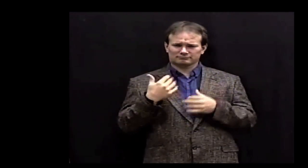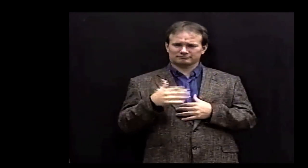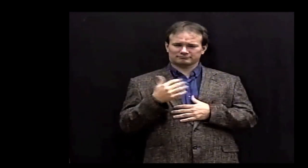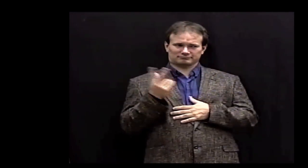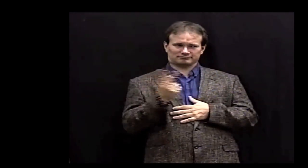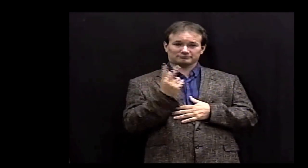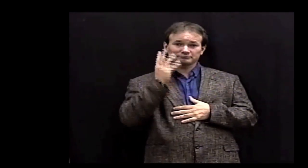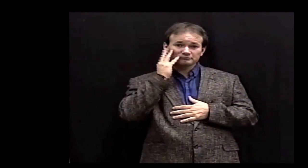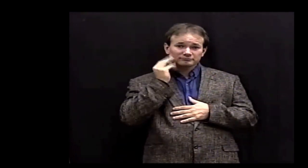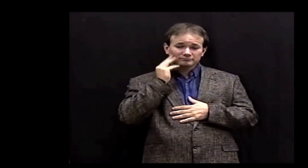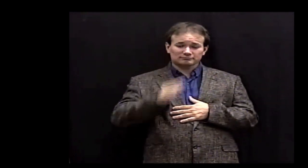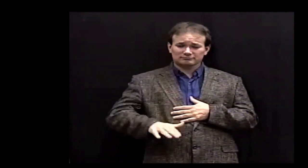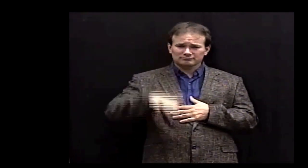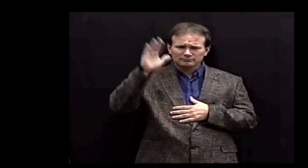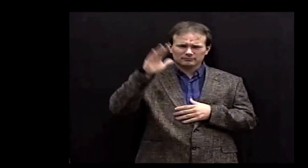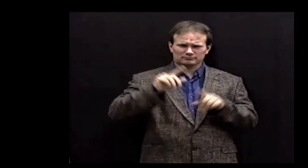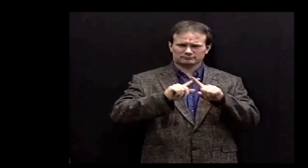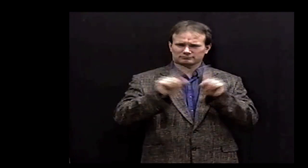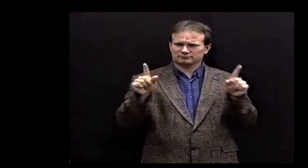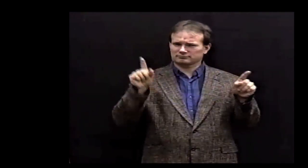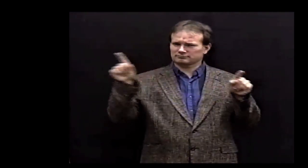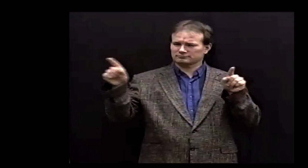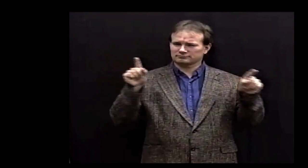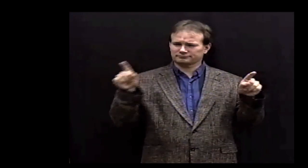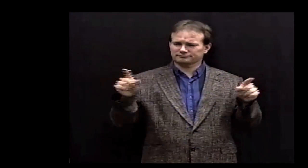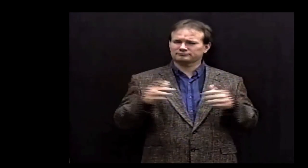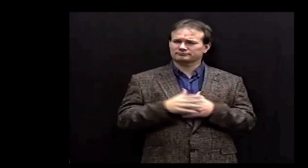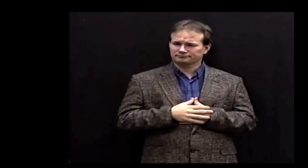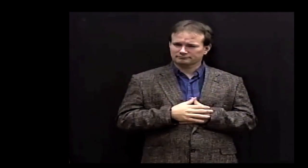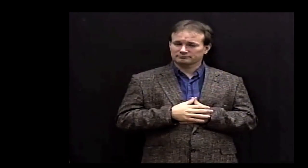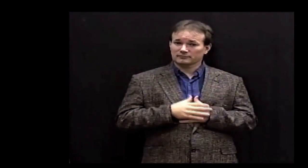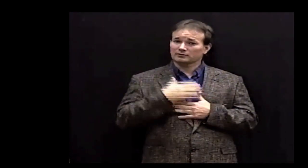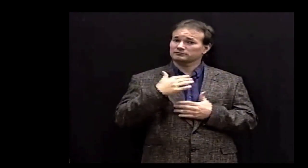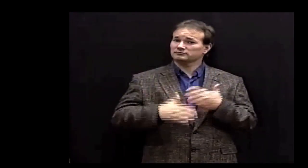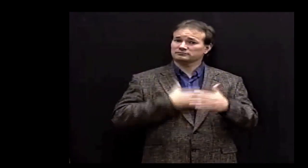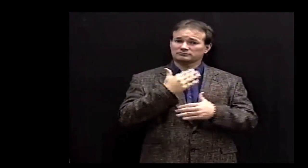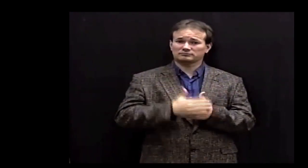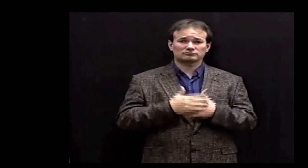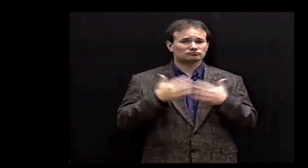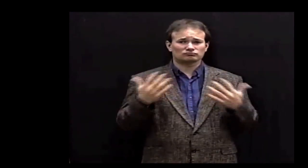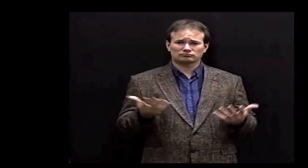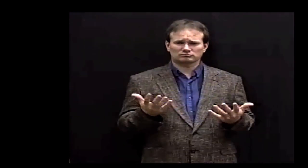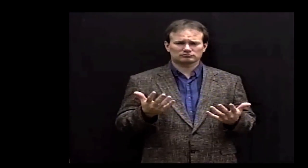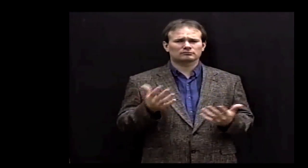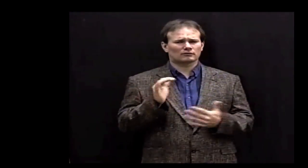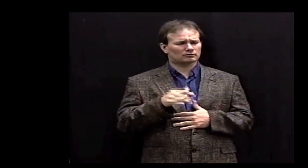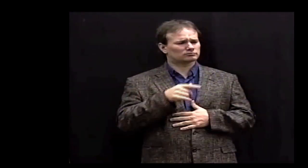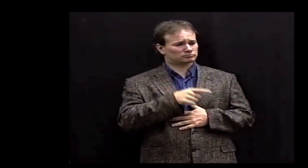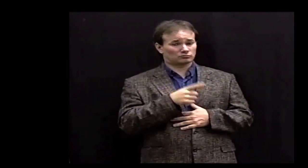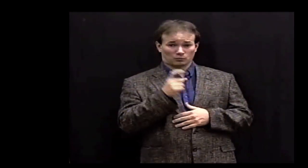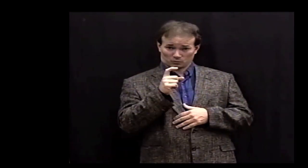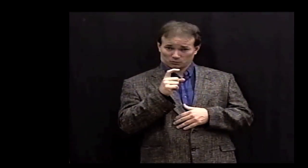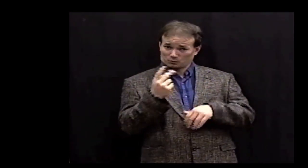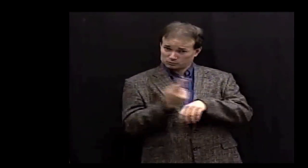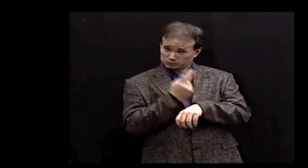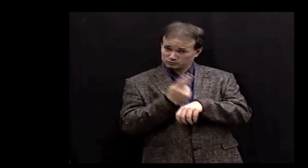deaf community learns visually. The two are very different from each other, along with the experiences each community had while growing